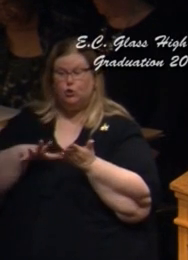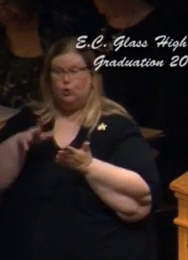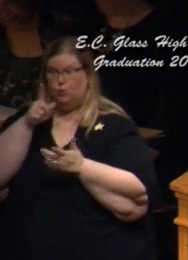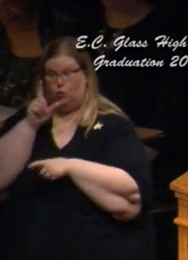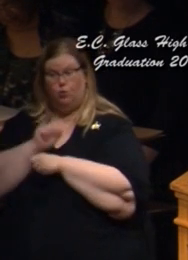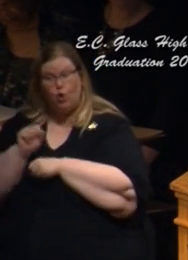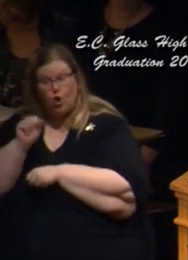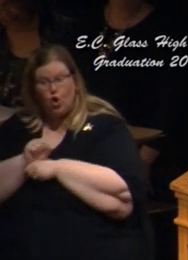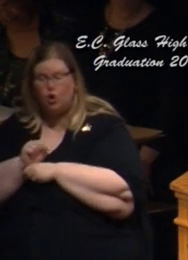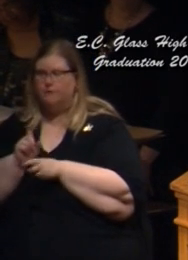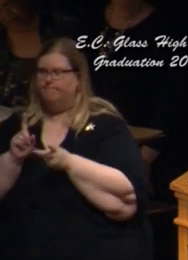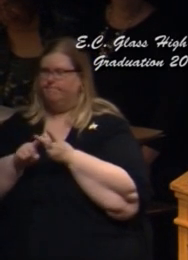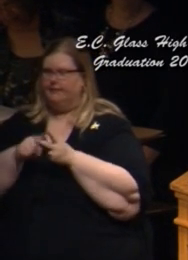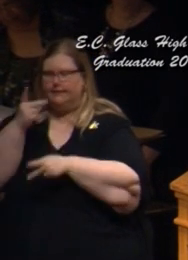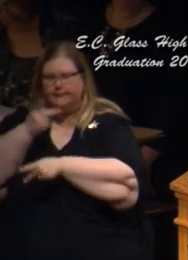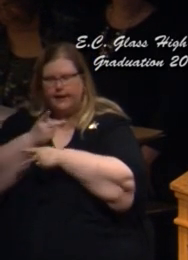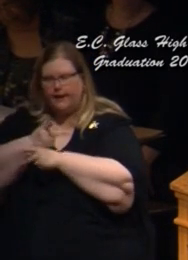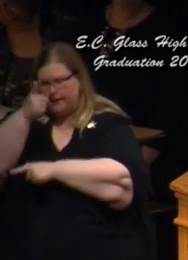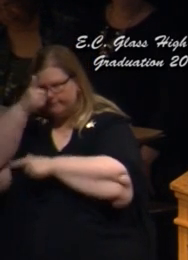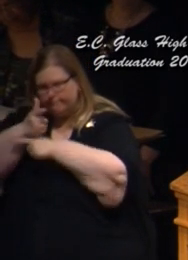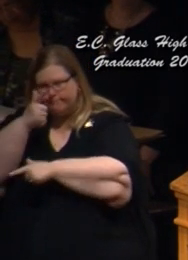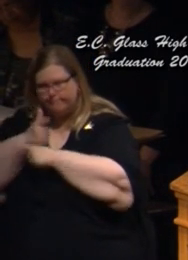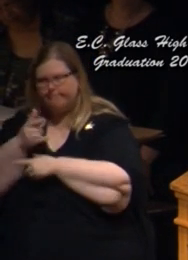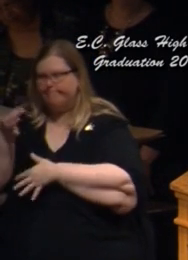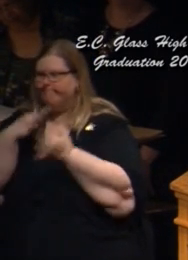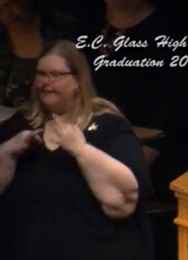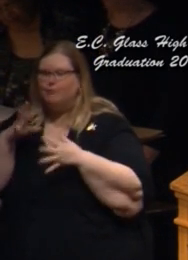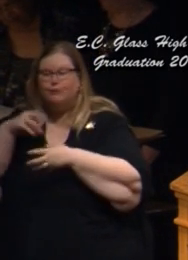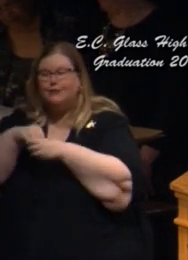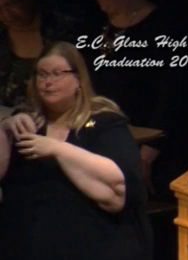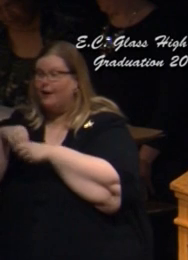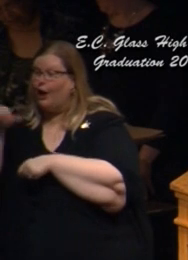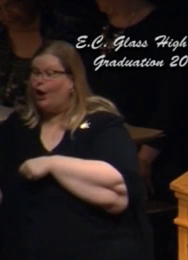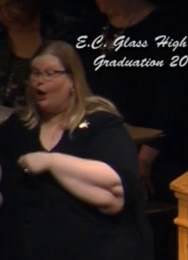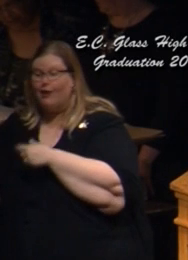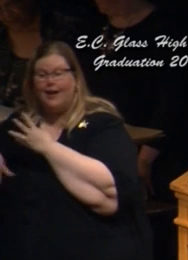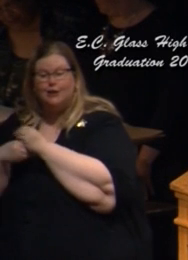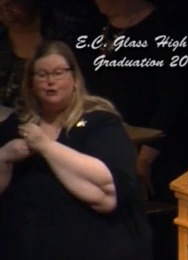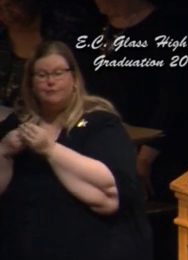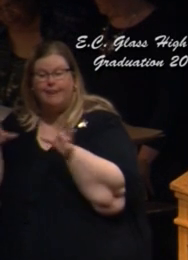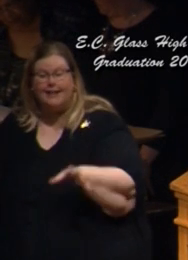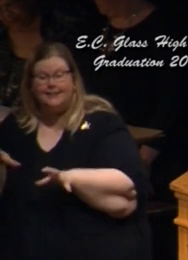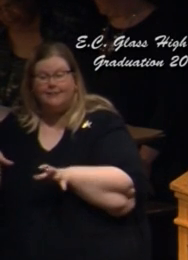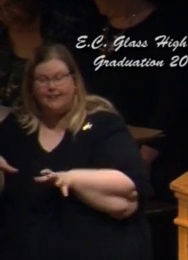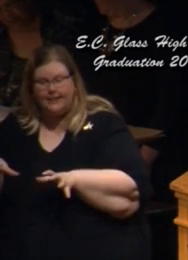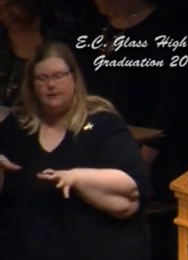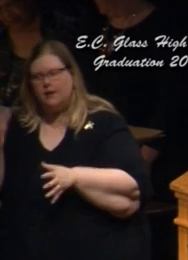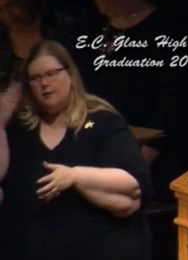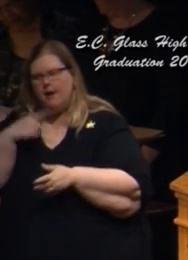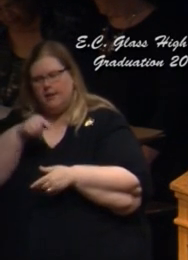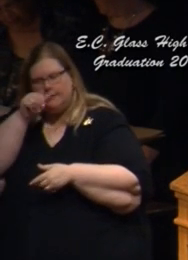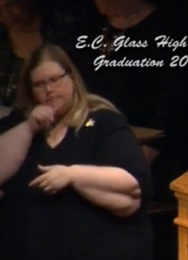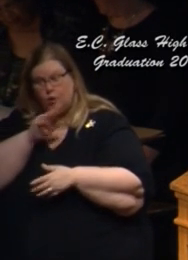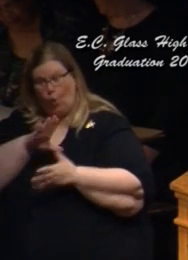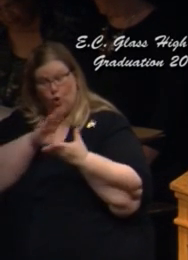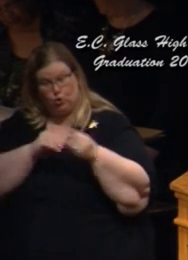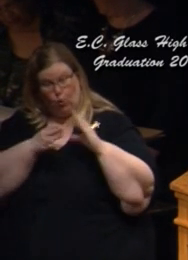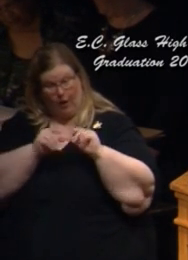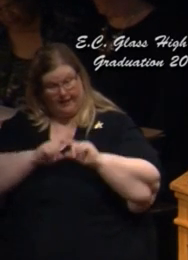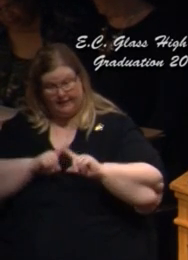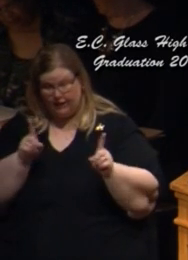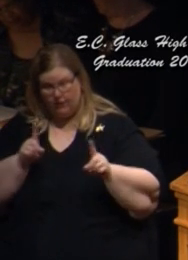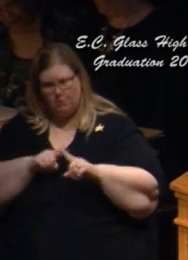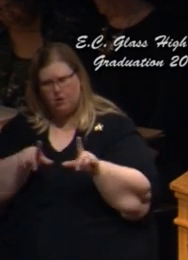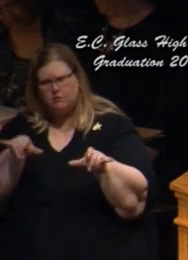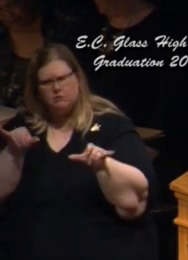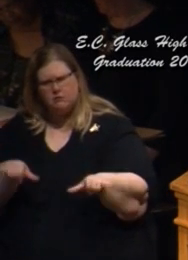work or take care of siblings instead of being able to participate in extracurriculars, because your story is different,